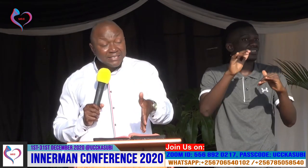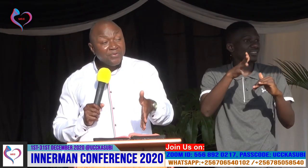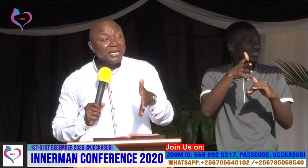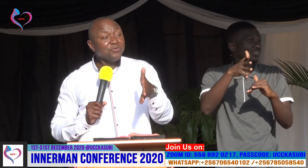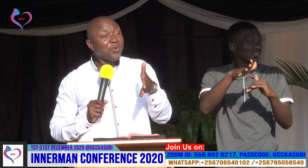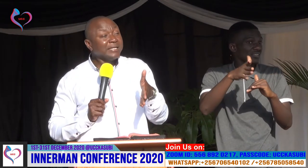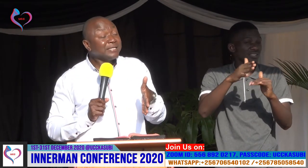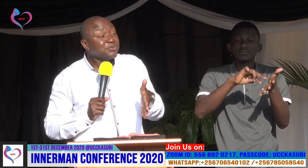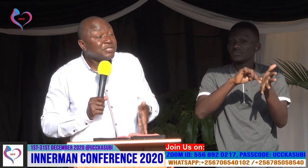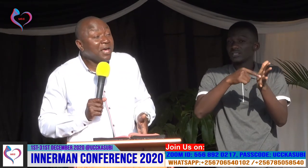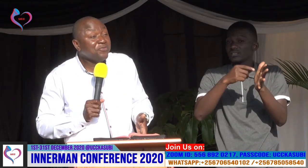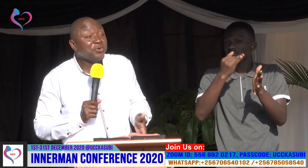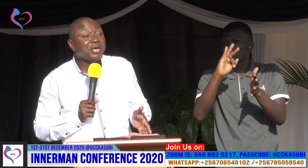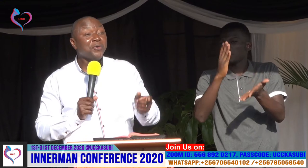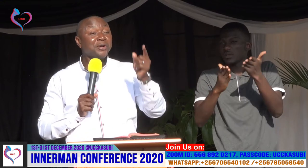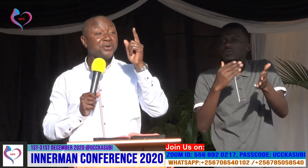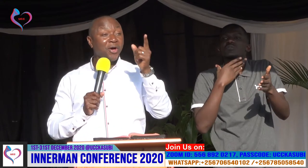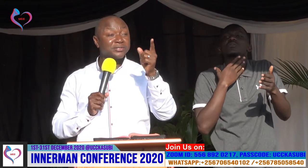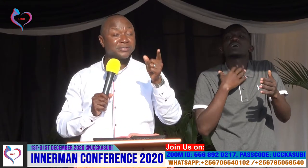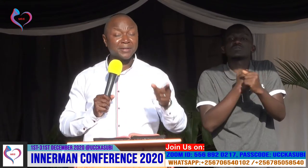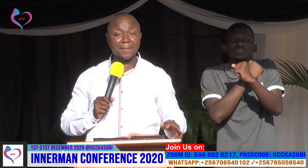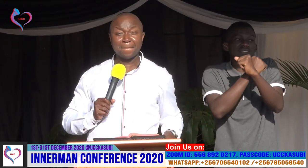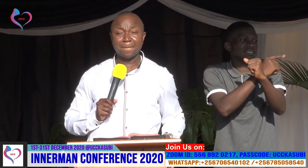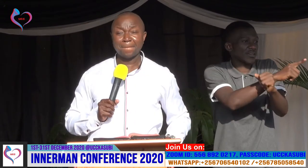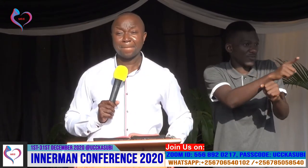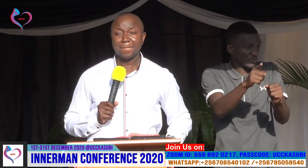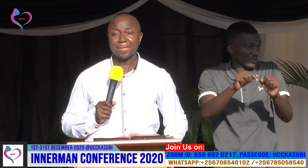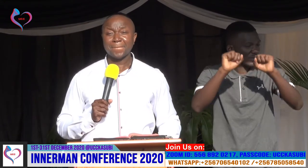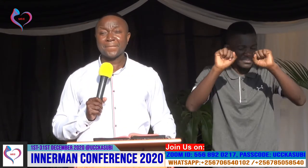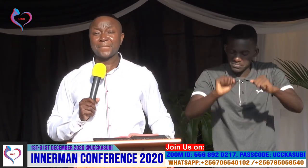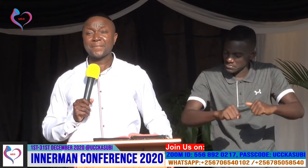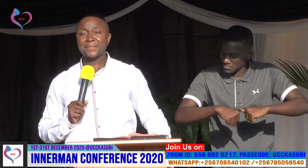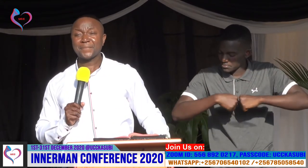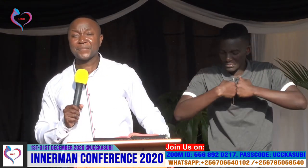Meaning that even if he wanted to save you, he will not.